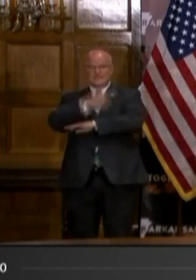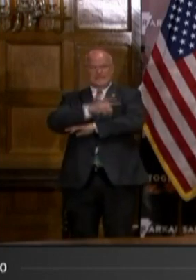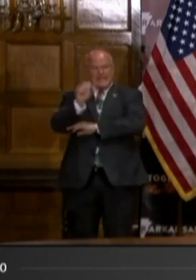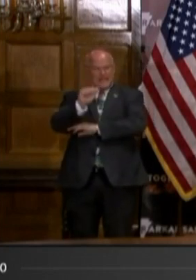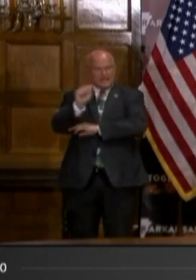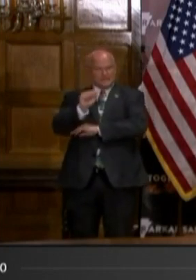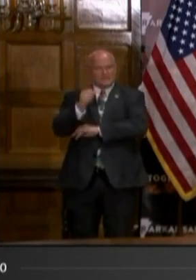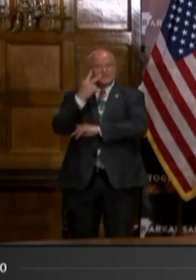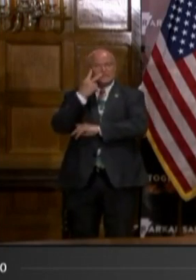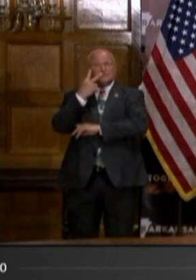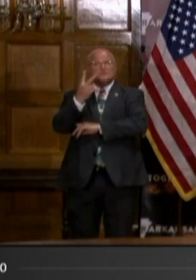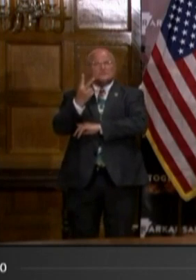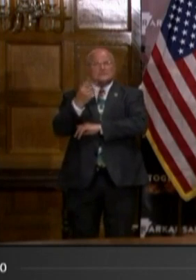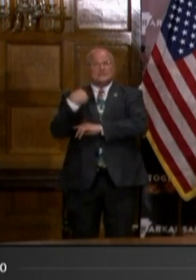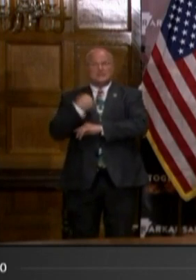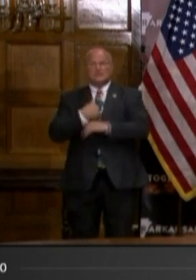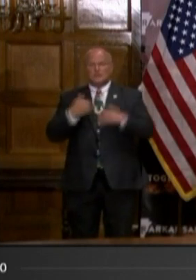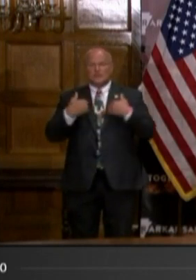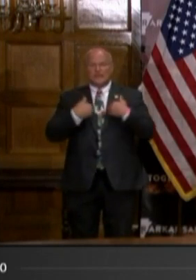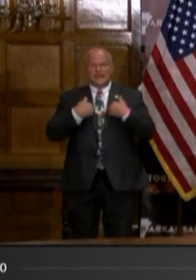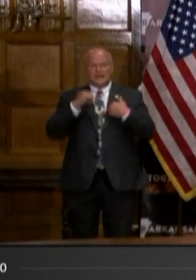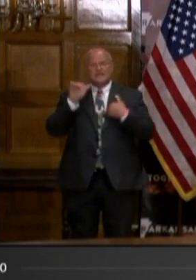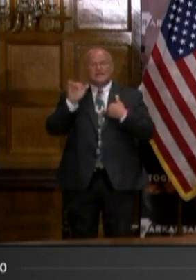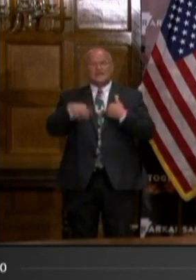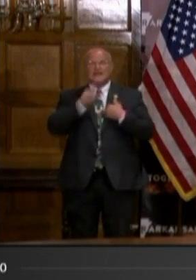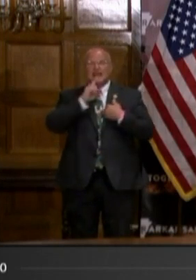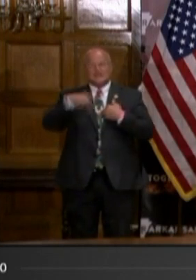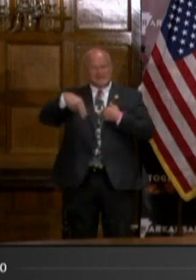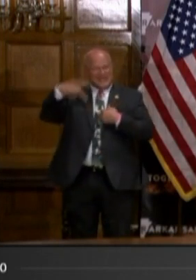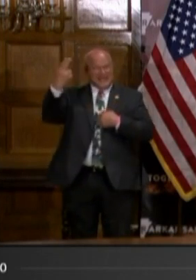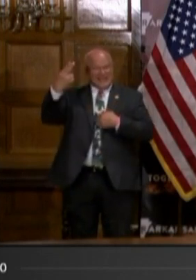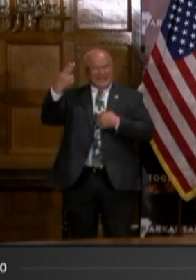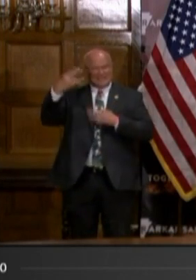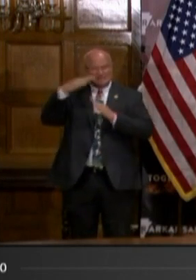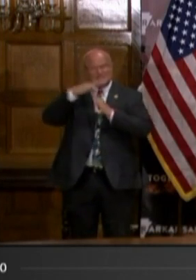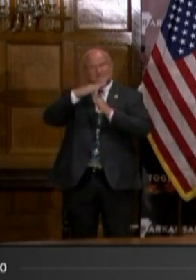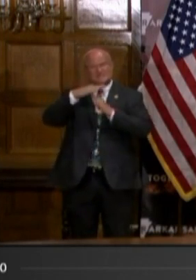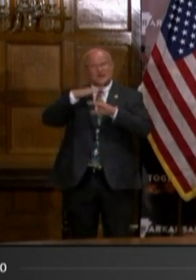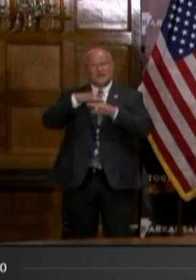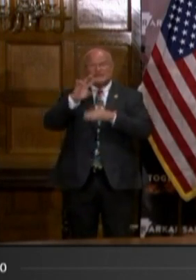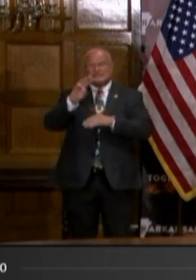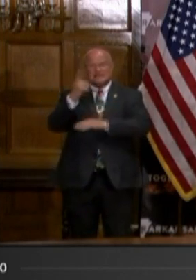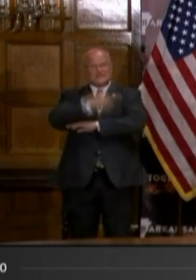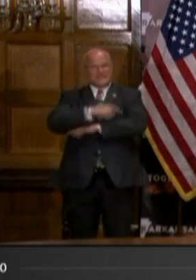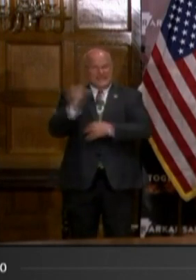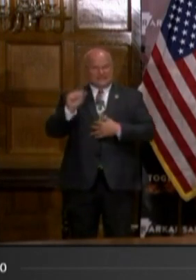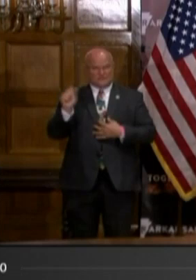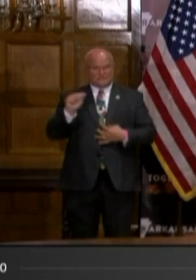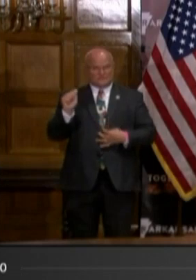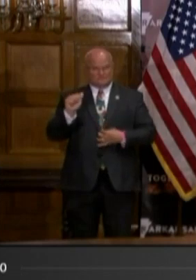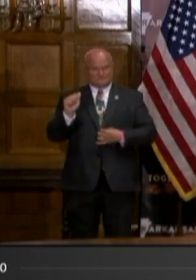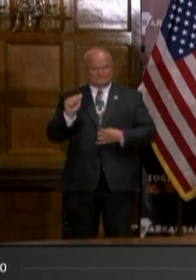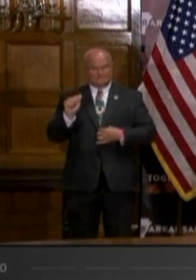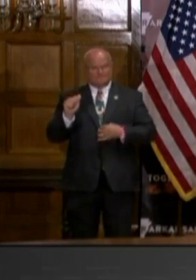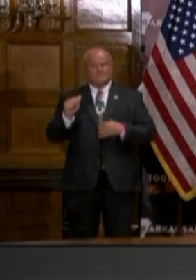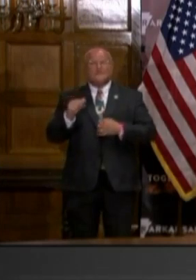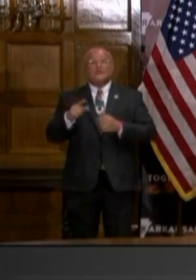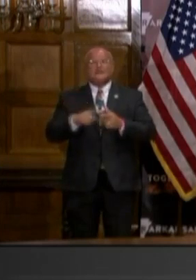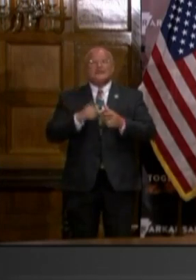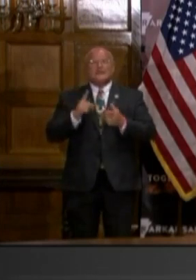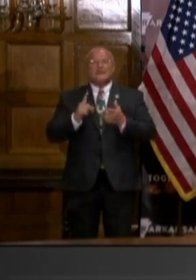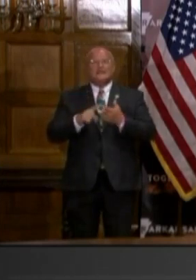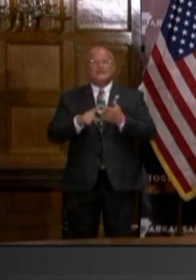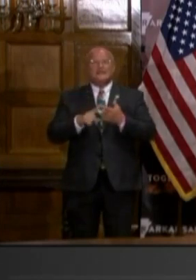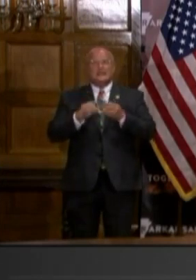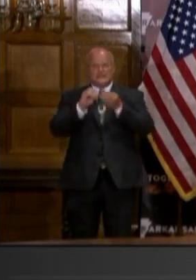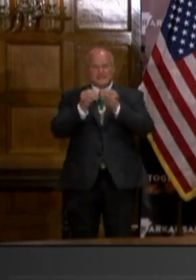average, you can see we've got that's actually the highest peak on the 7-day rolling average. And then if you go